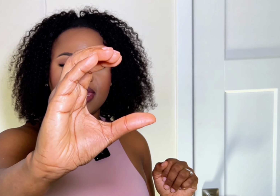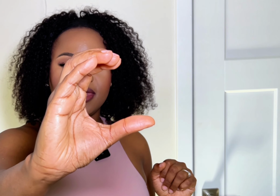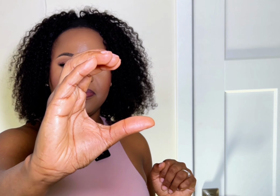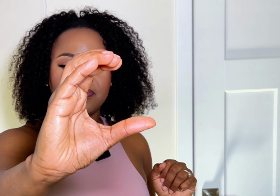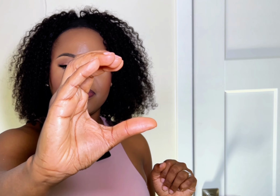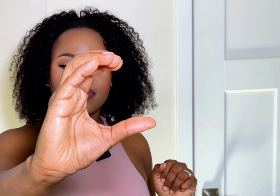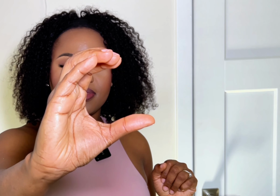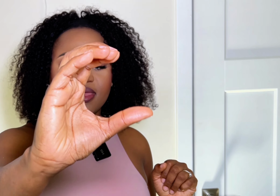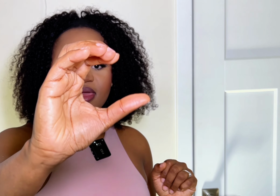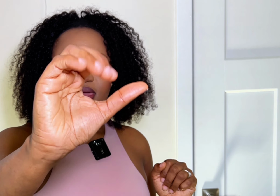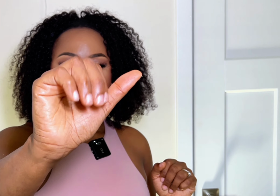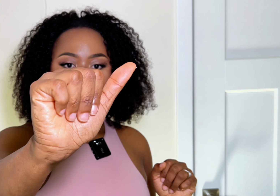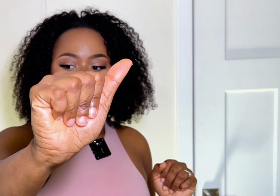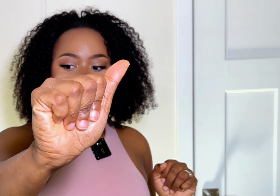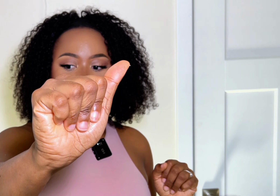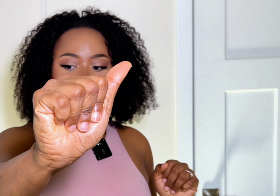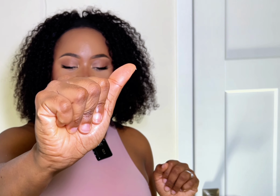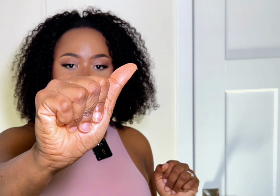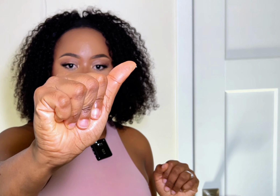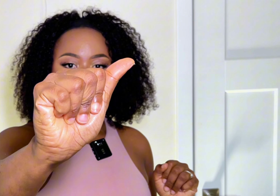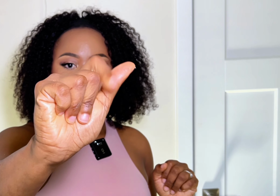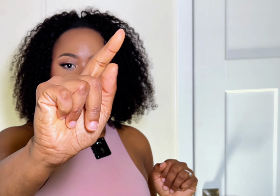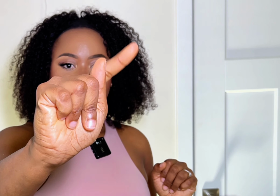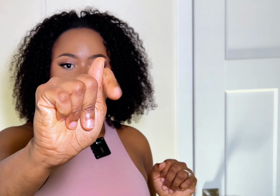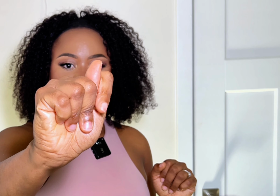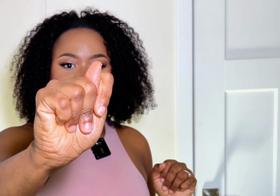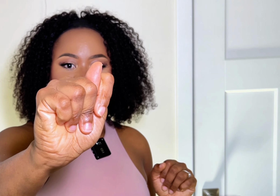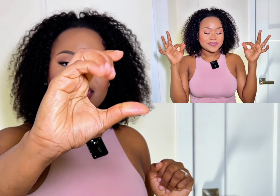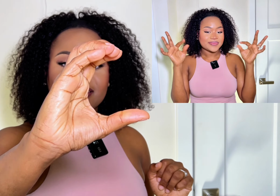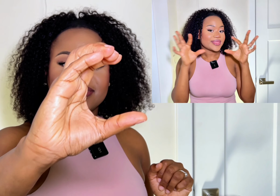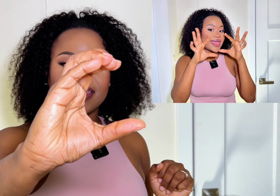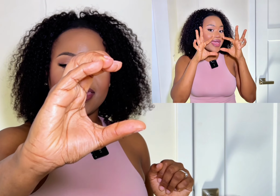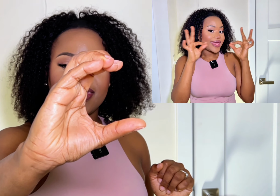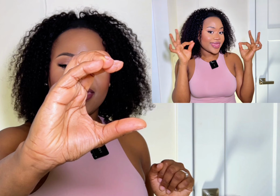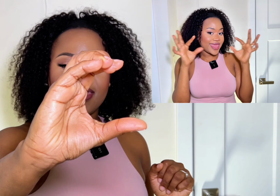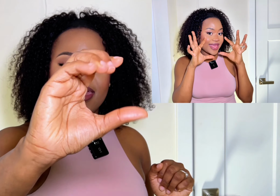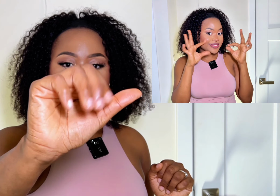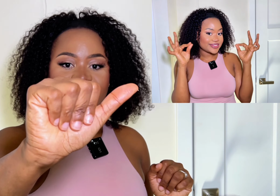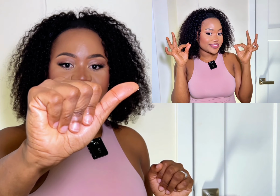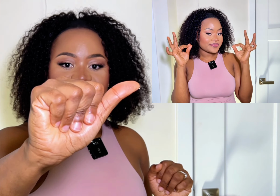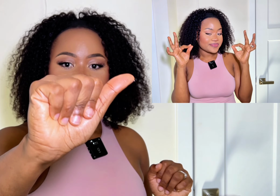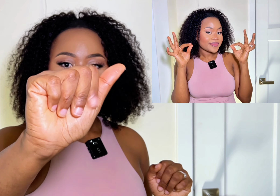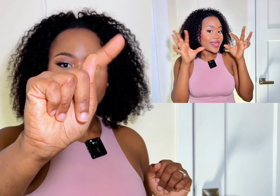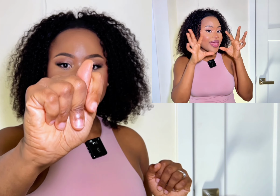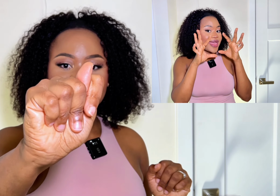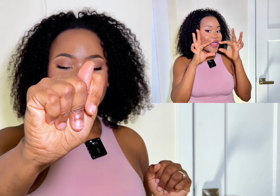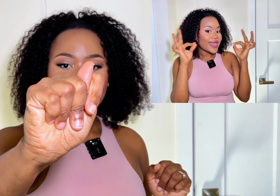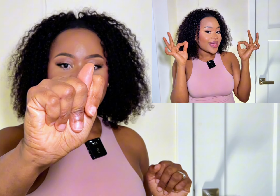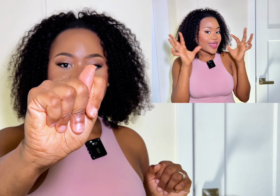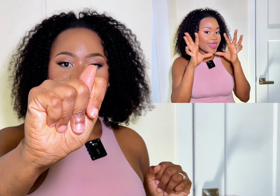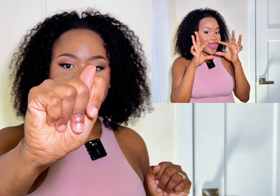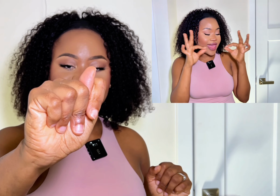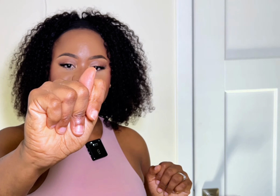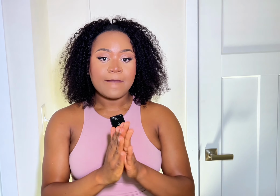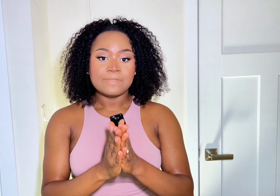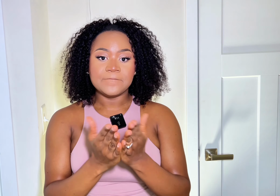C, A, T. C, A, T. Cat.